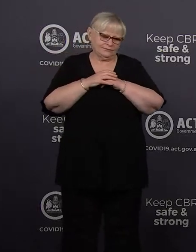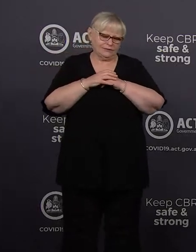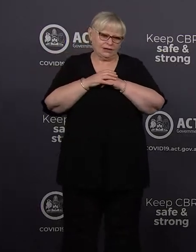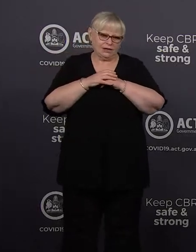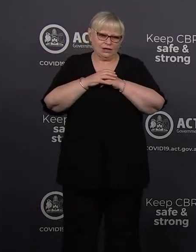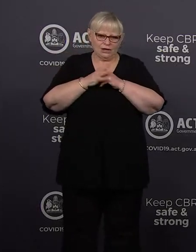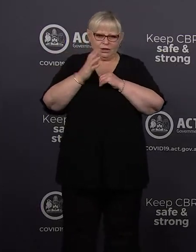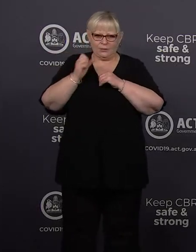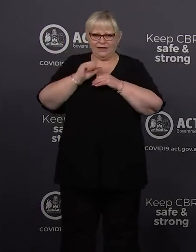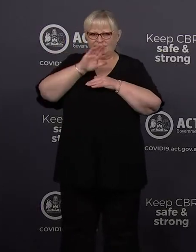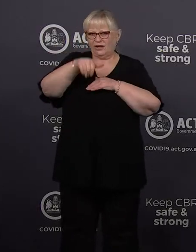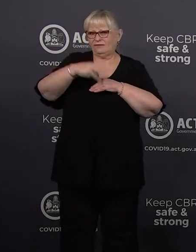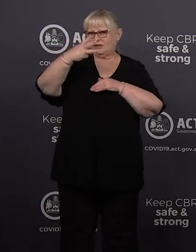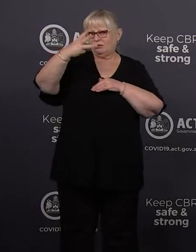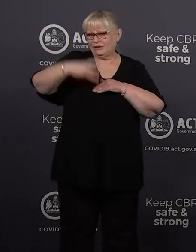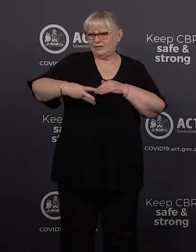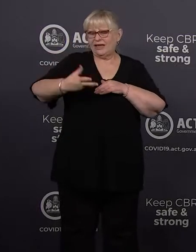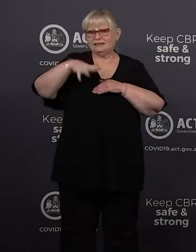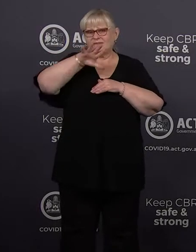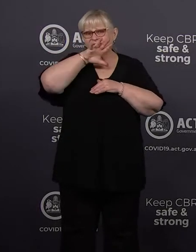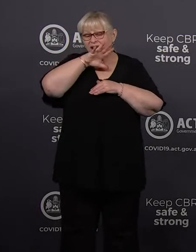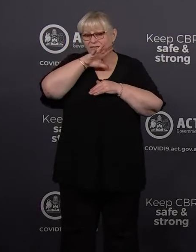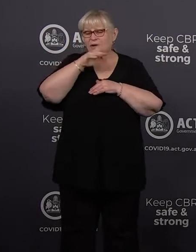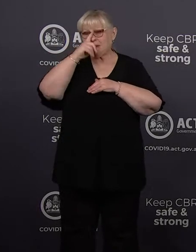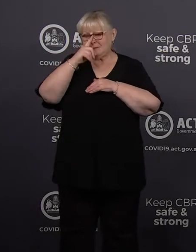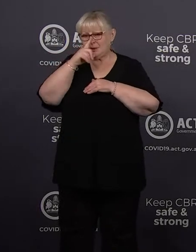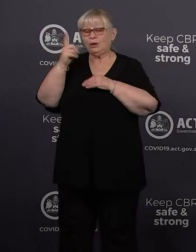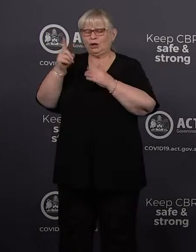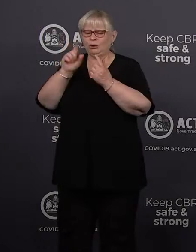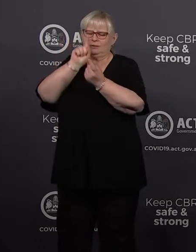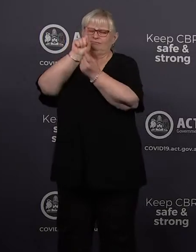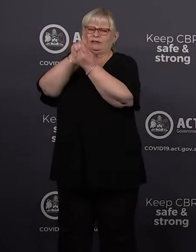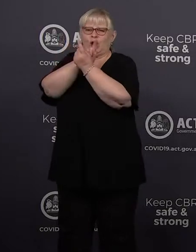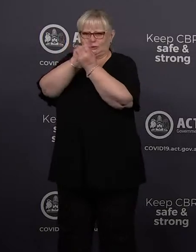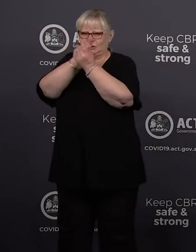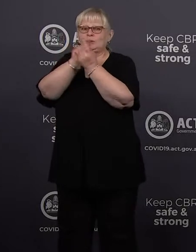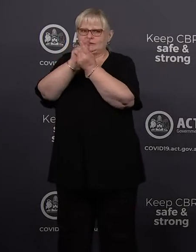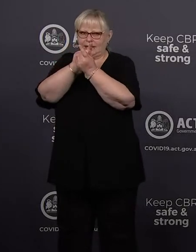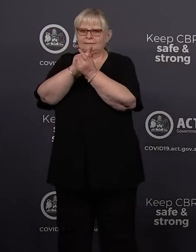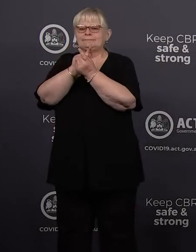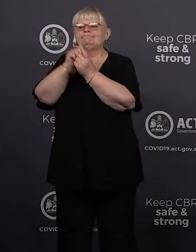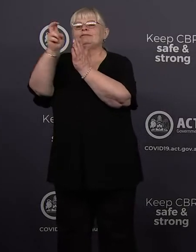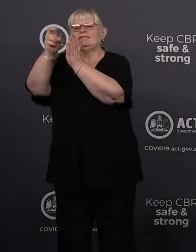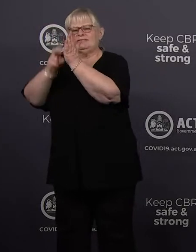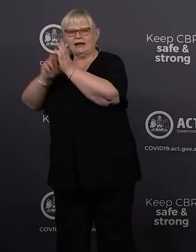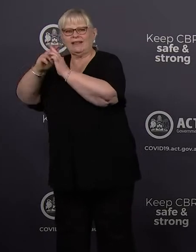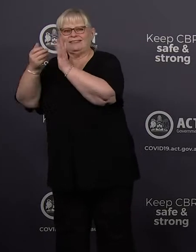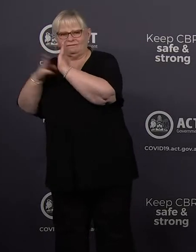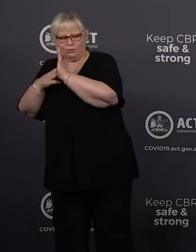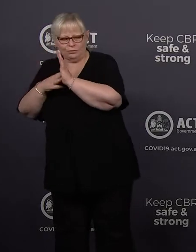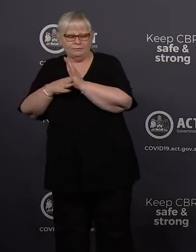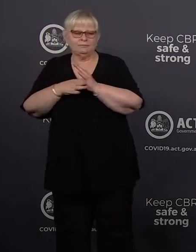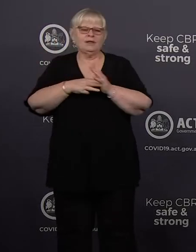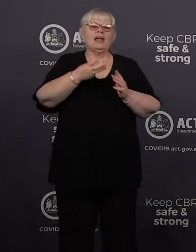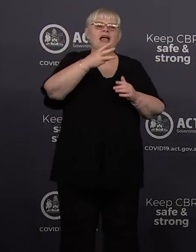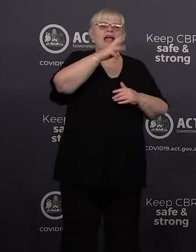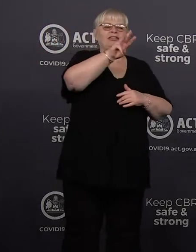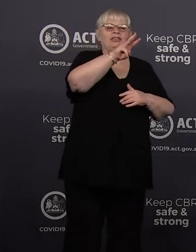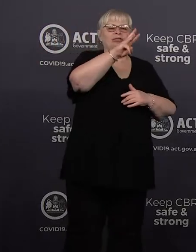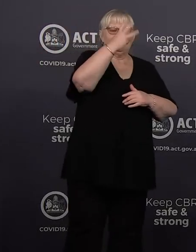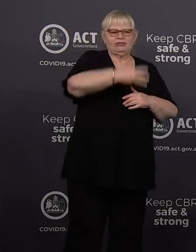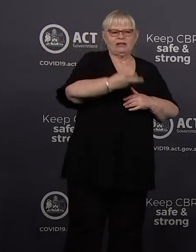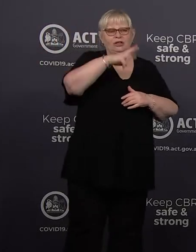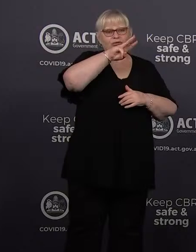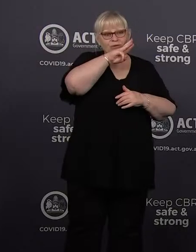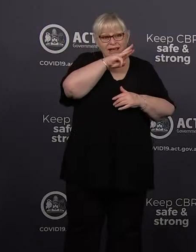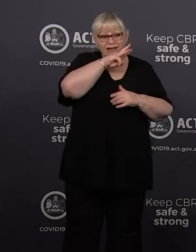just over 3,500 self-identified close contacts and over 3,300 casual contacts. And if